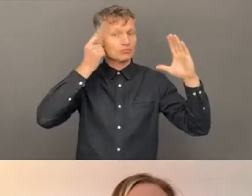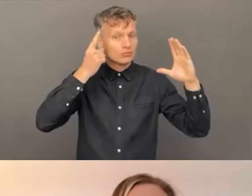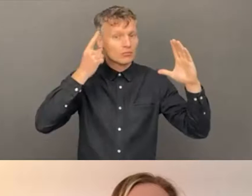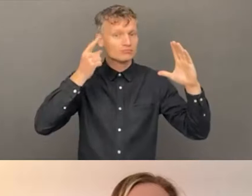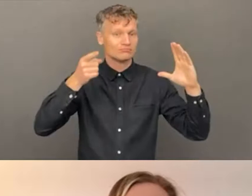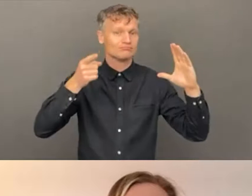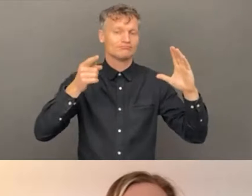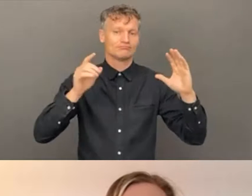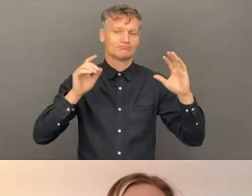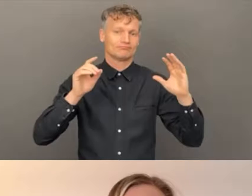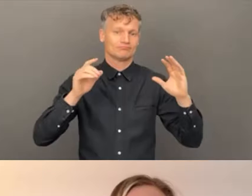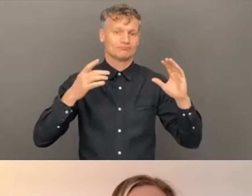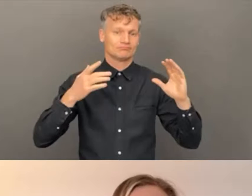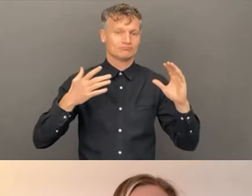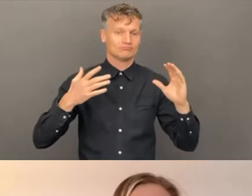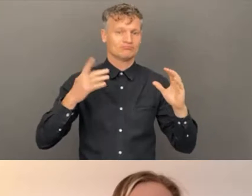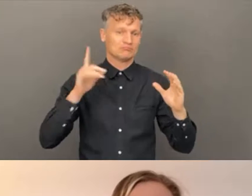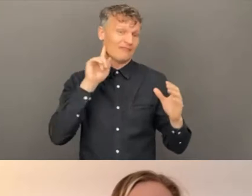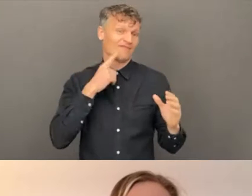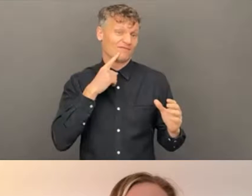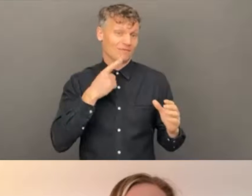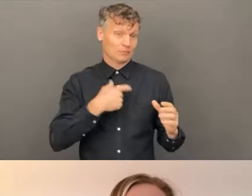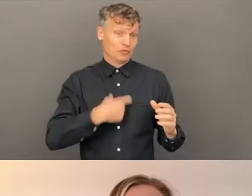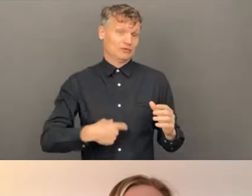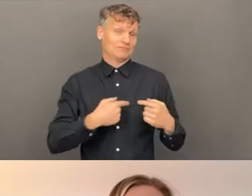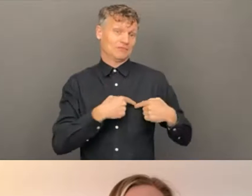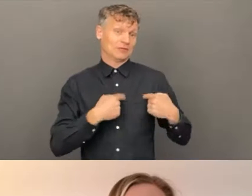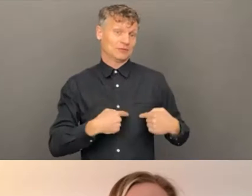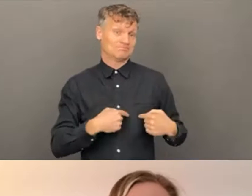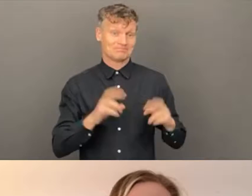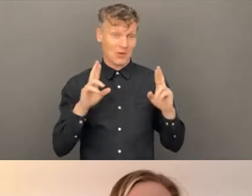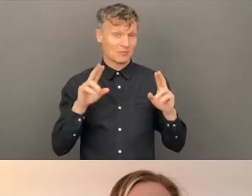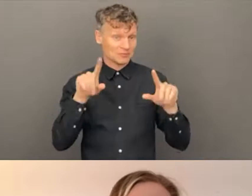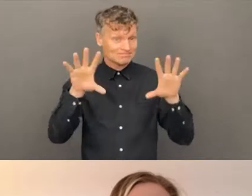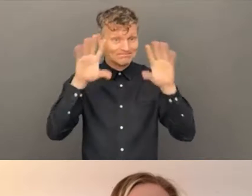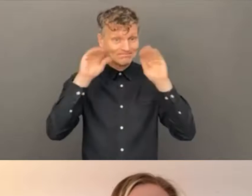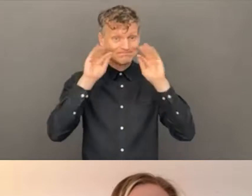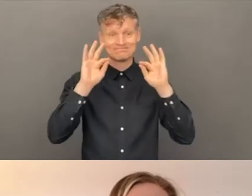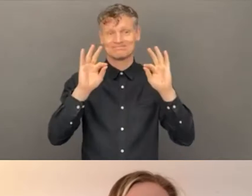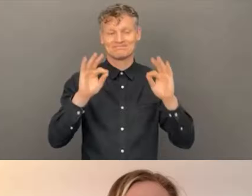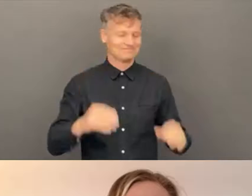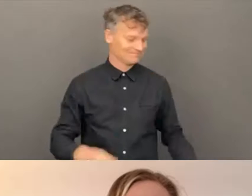my experience as a deaf volunteer with the EU consortium.